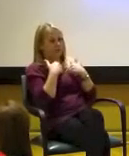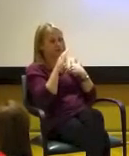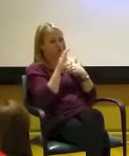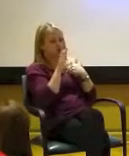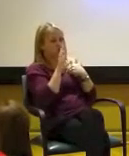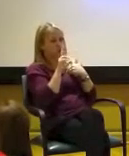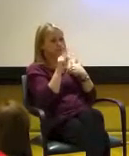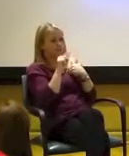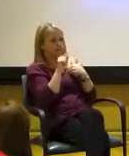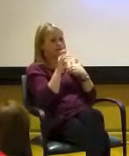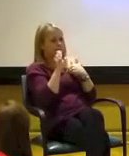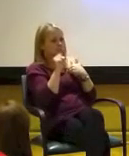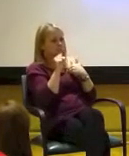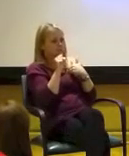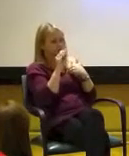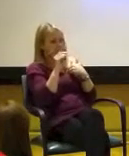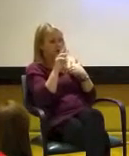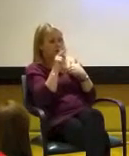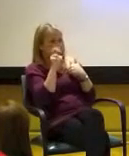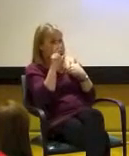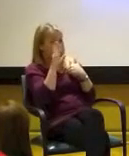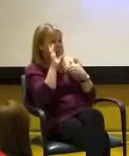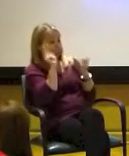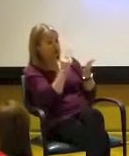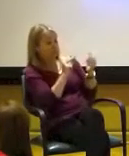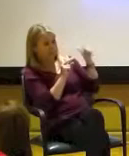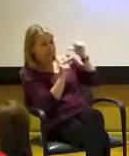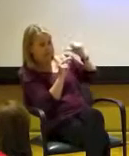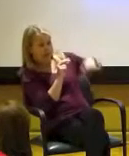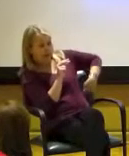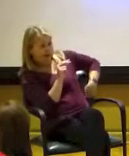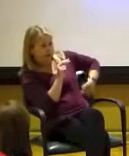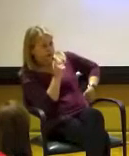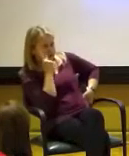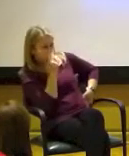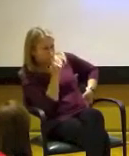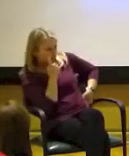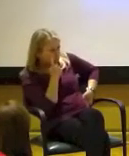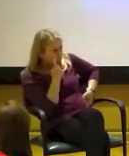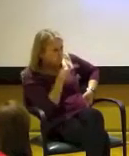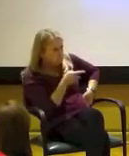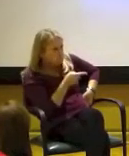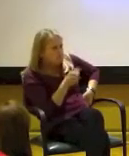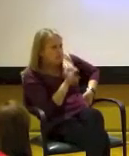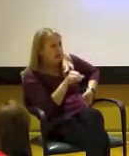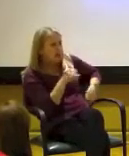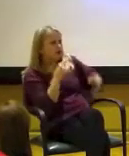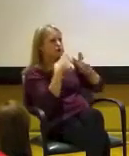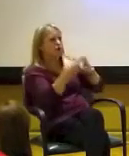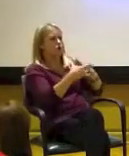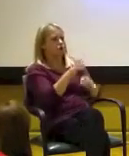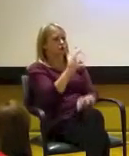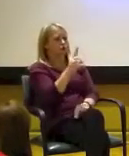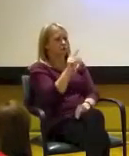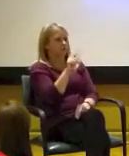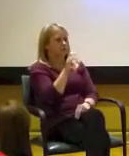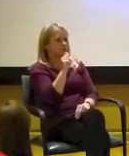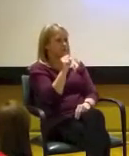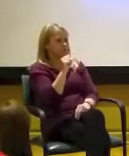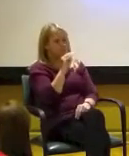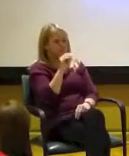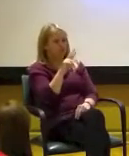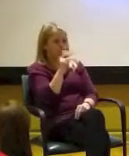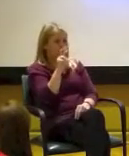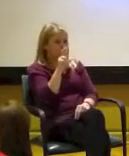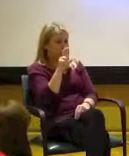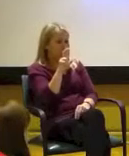marker. Whereas I can look at the back and see something suspicious that we call a cutaneous marker, and I can say, well,